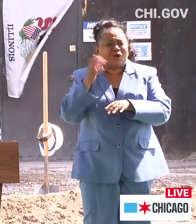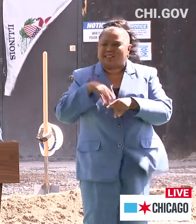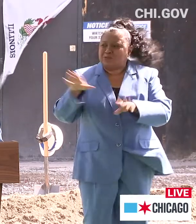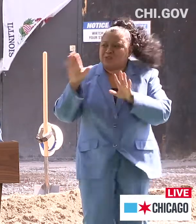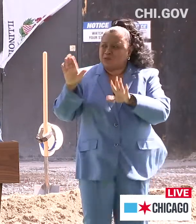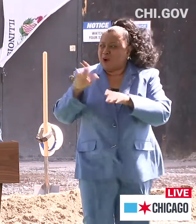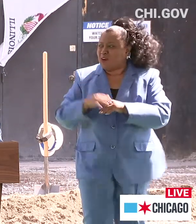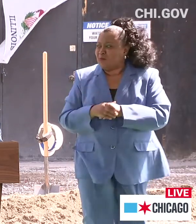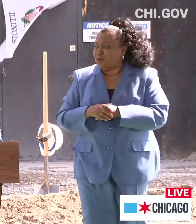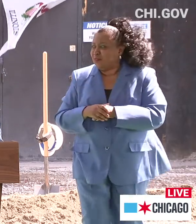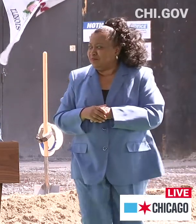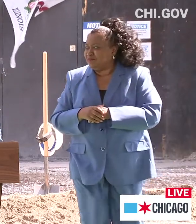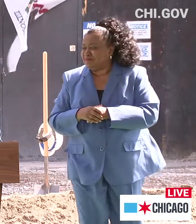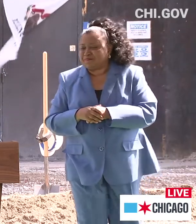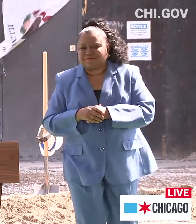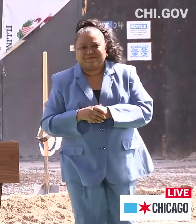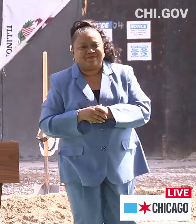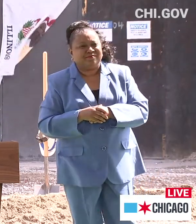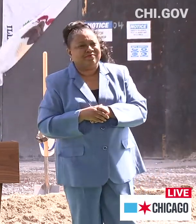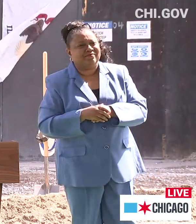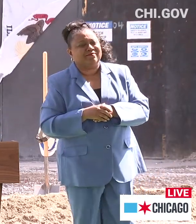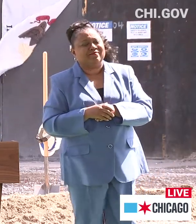remarkable?